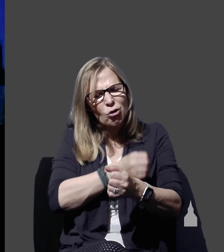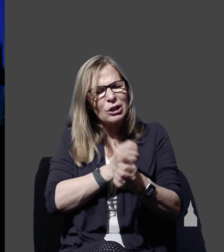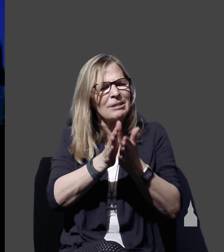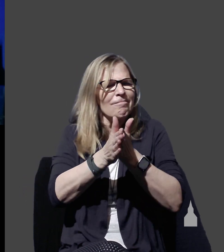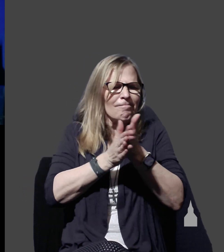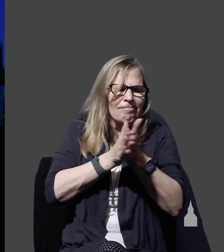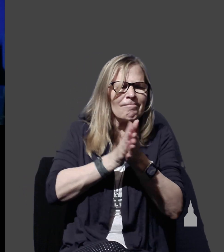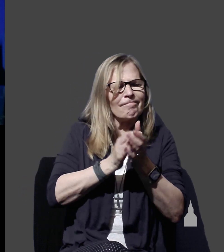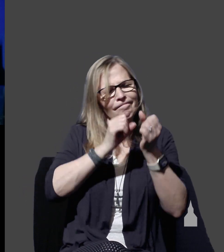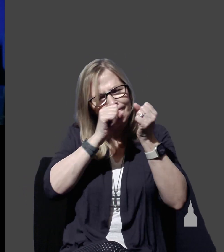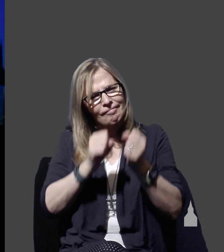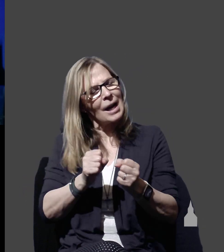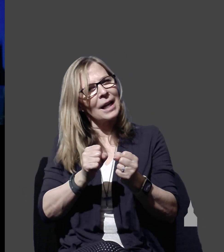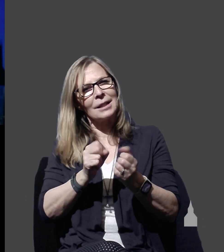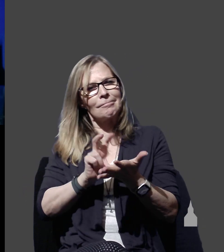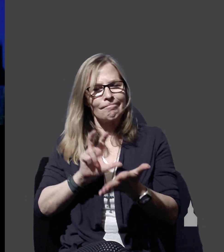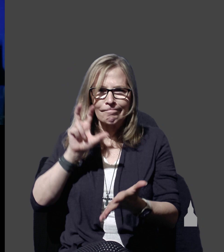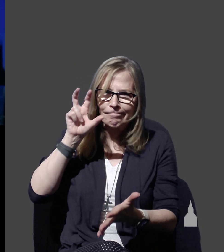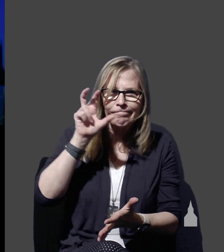your might.